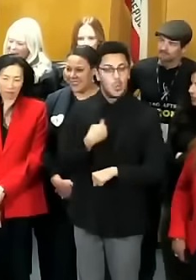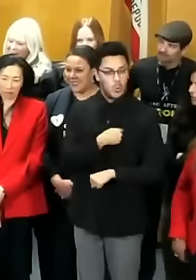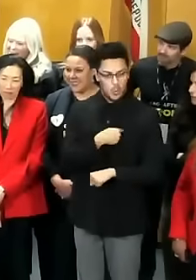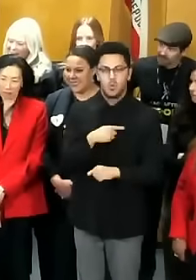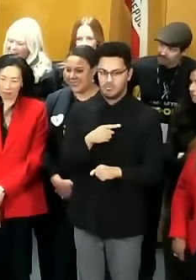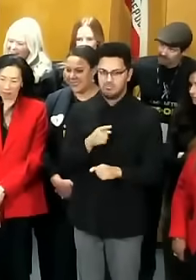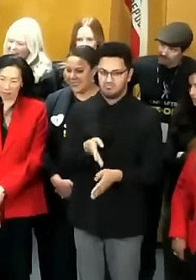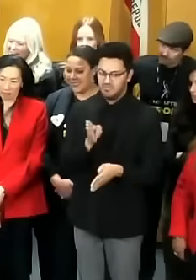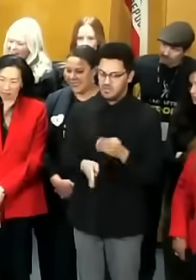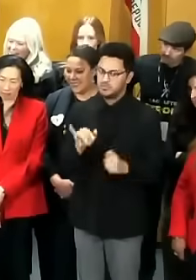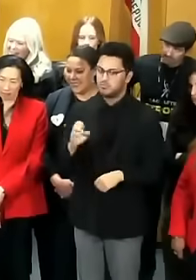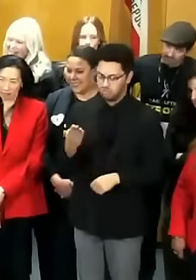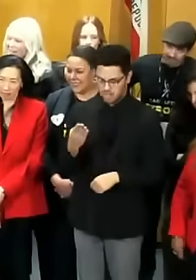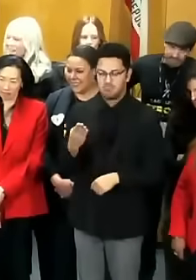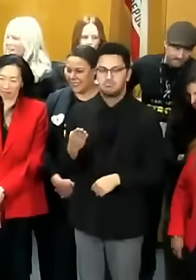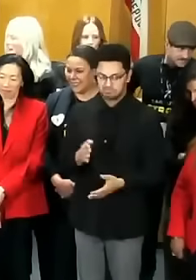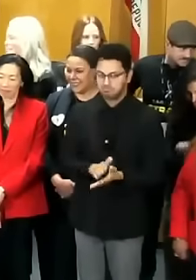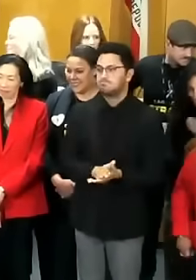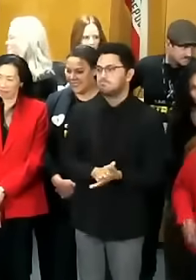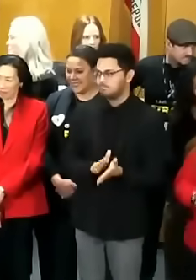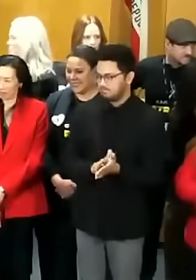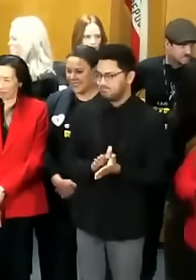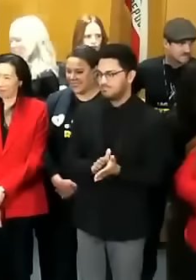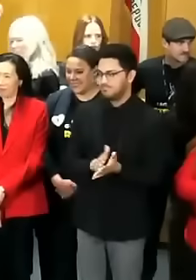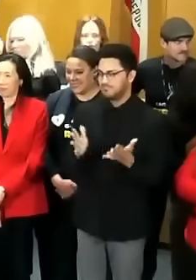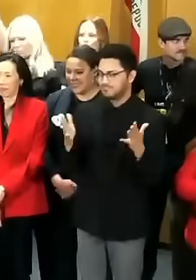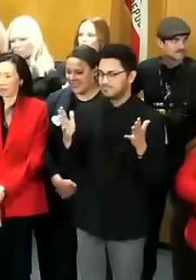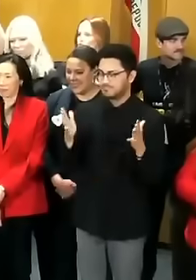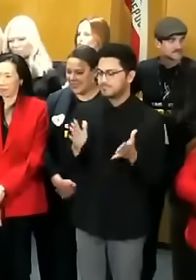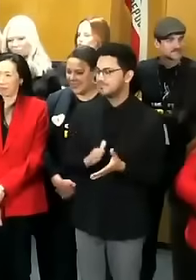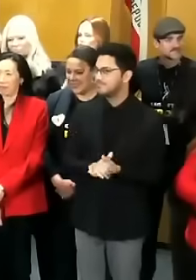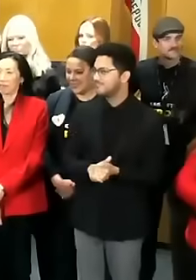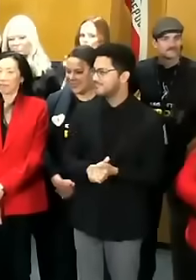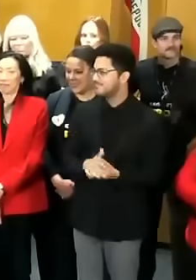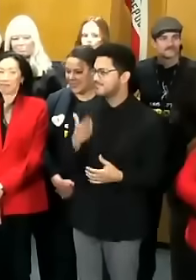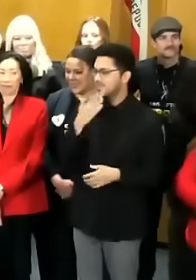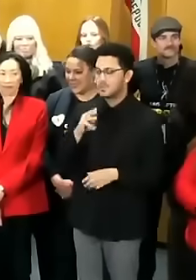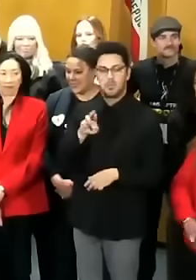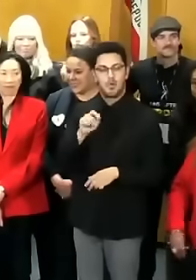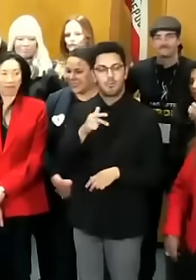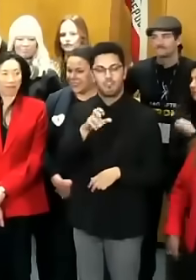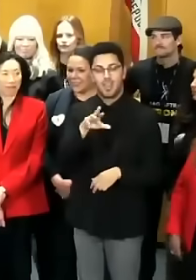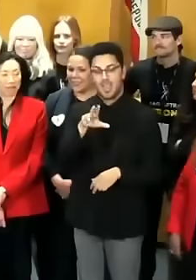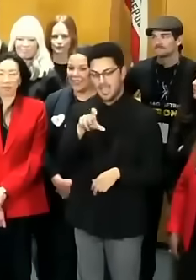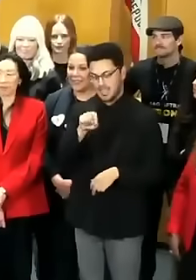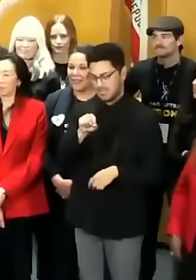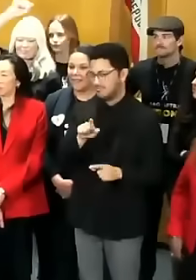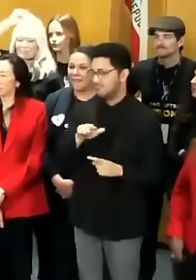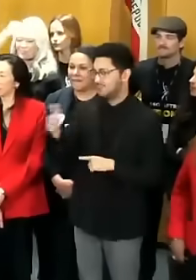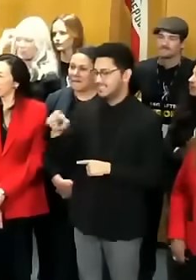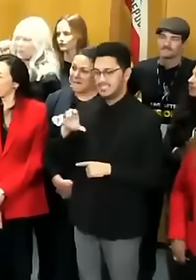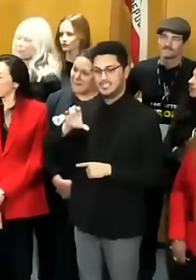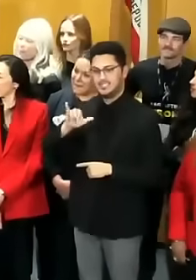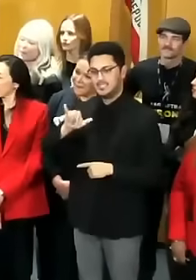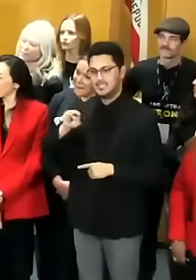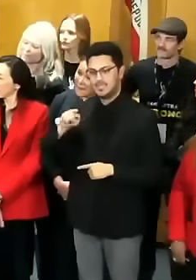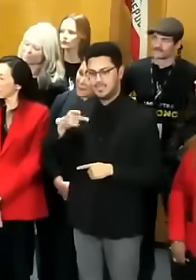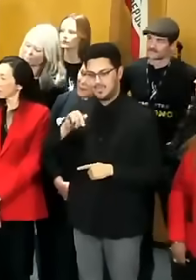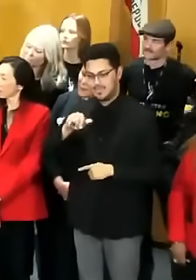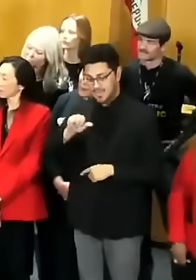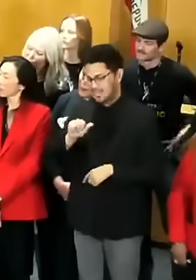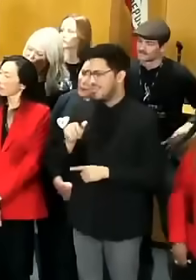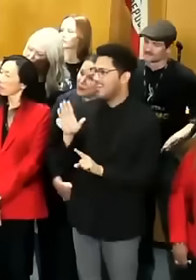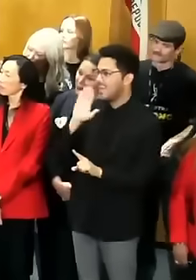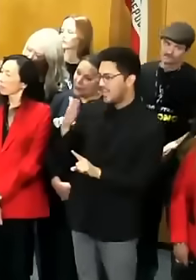the job done. Thank you. Thank you, Margaret. Cynthia. Hi, thank you for